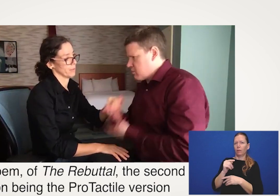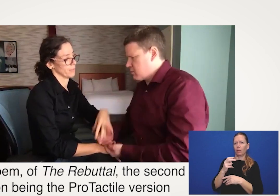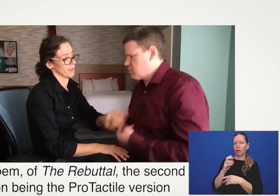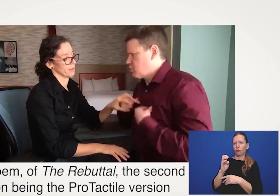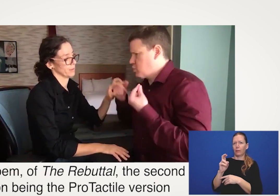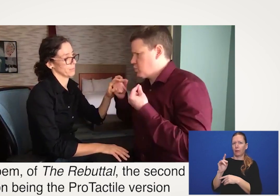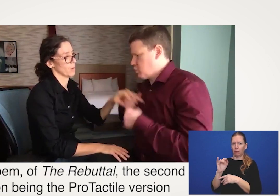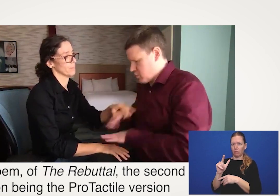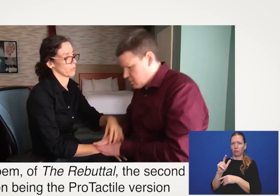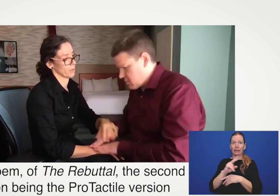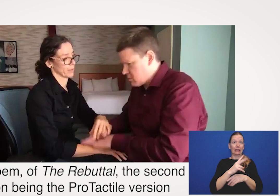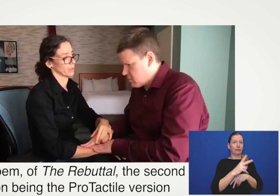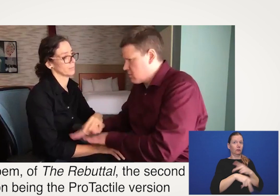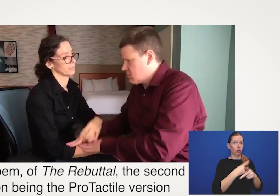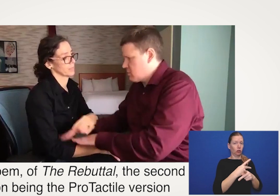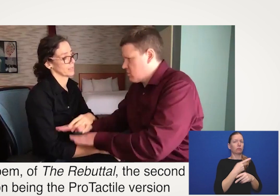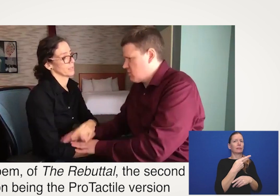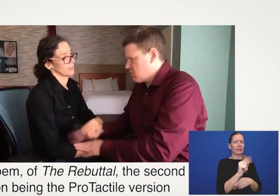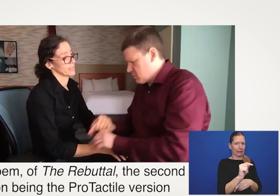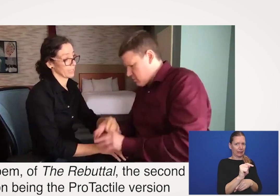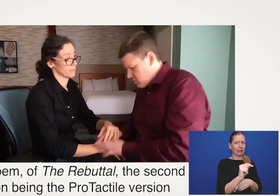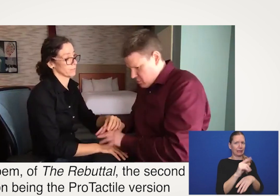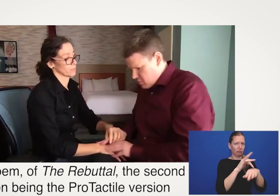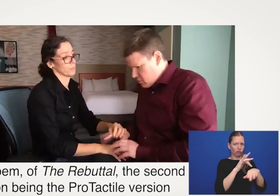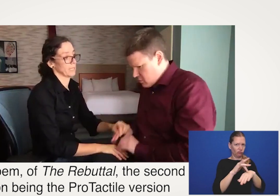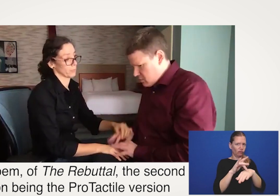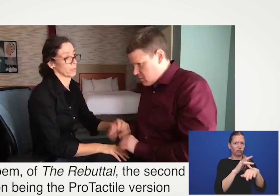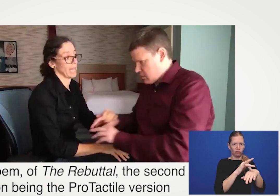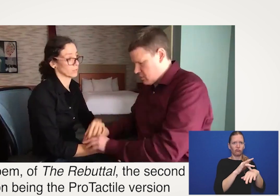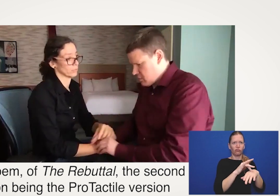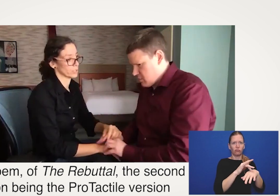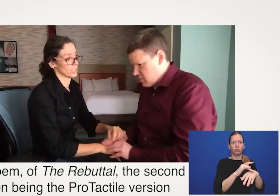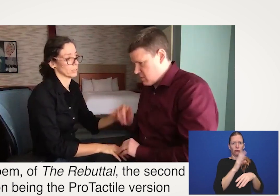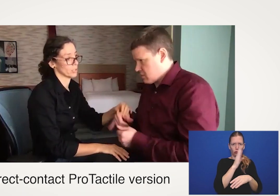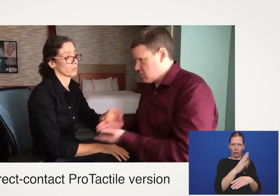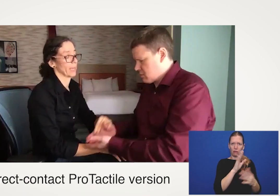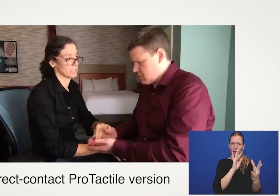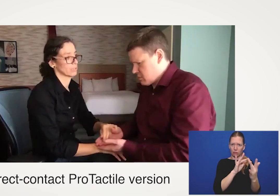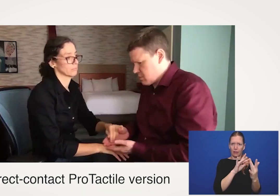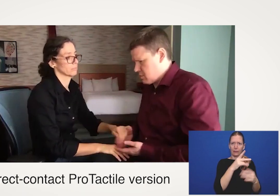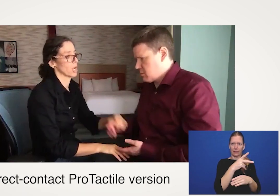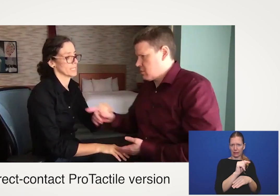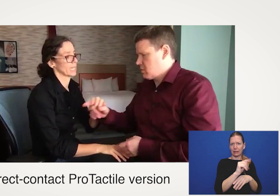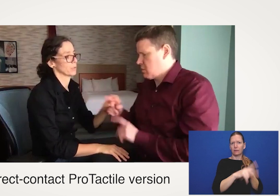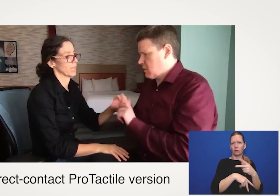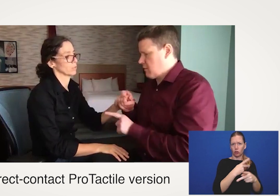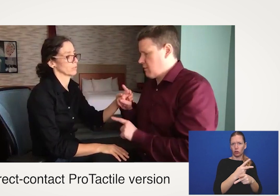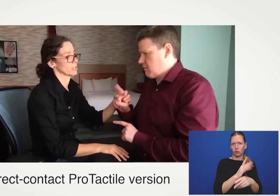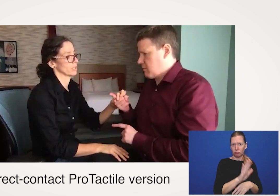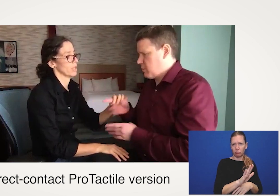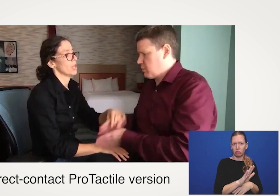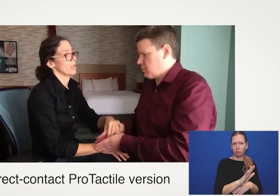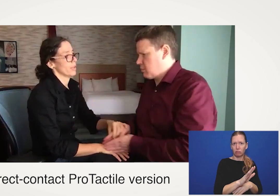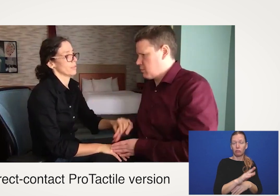the poem, the rebuttal. The second version being the ProTactile version, the direct contact ProTactile